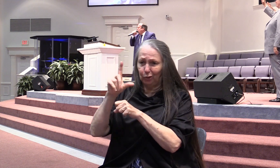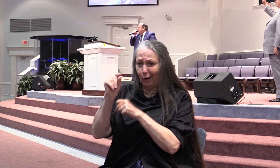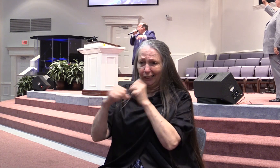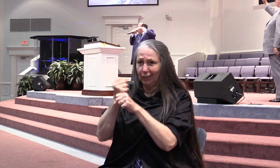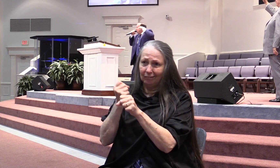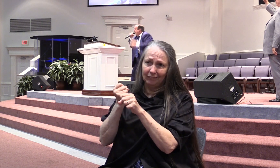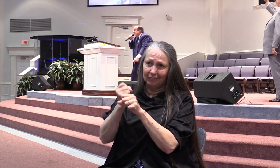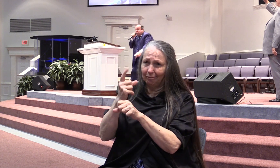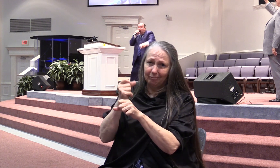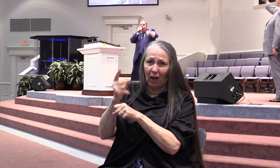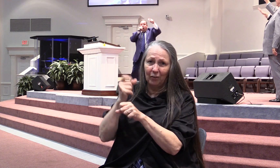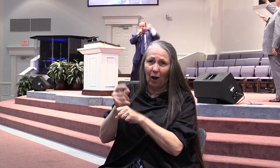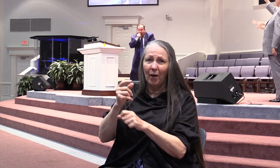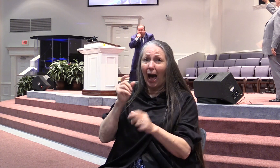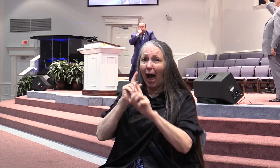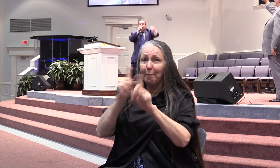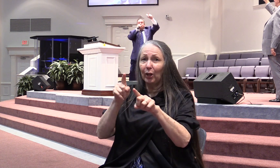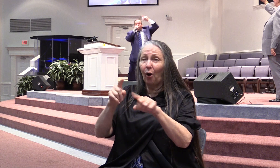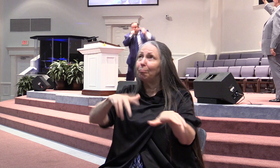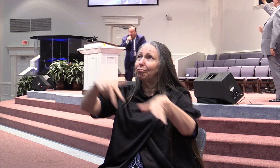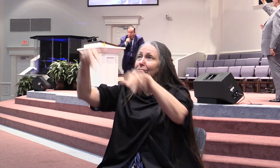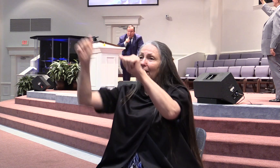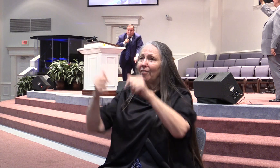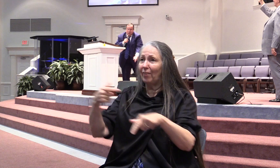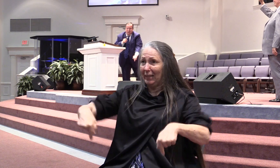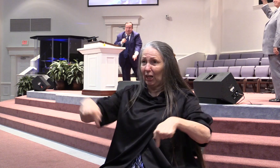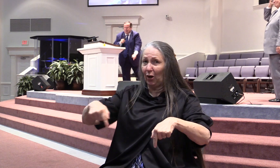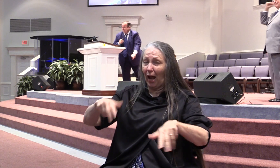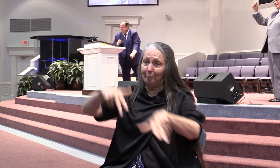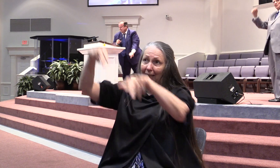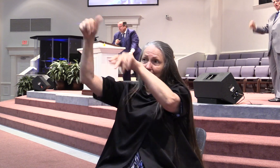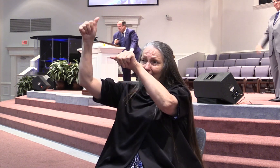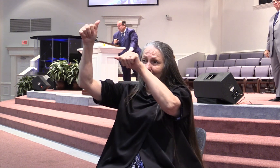I'm going to go up in the rapture from the church.